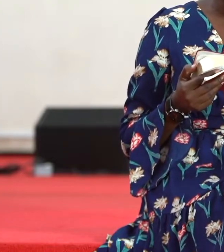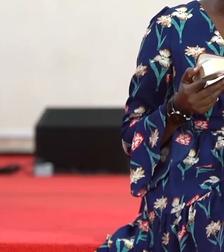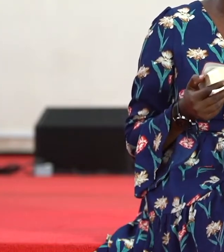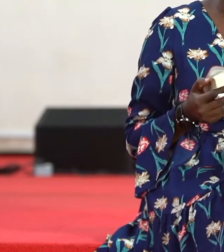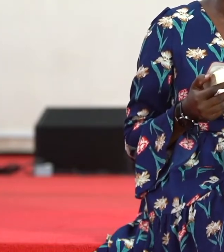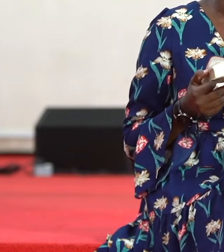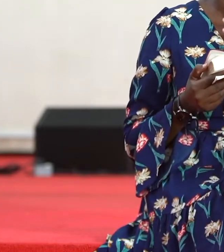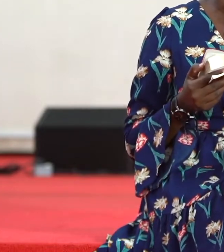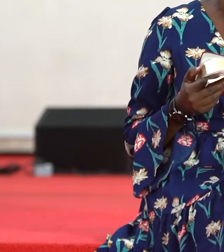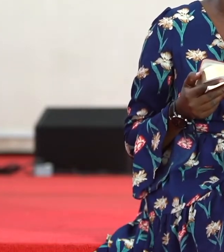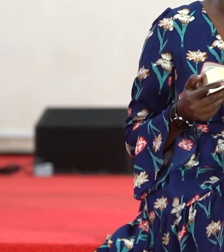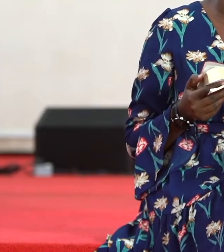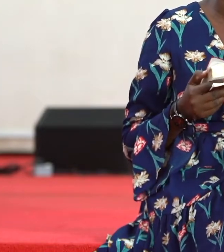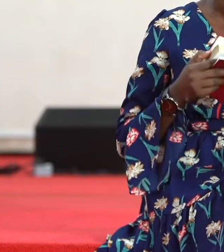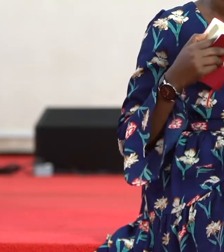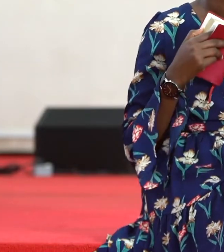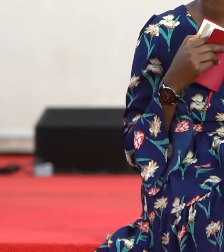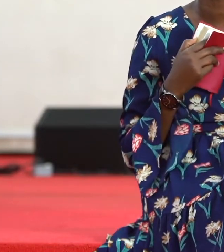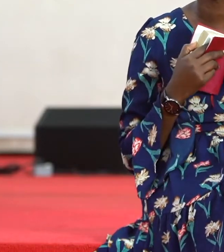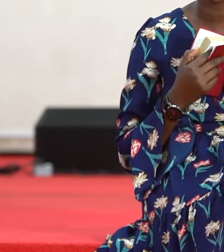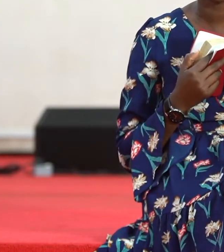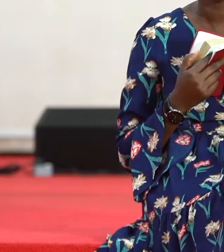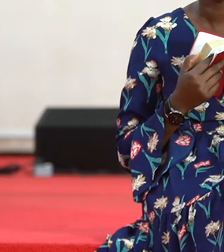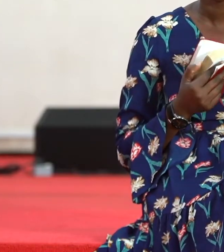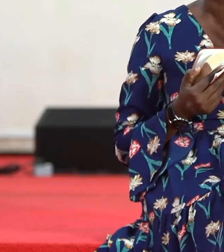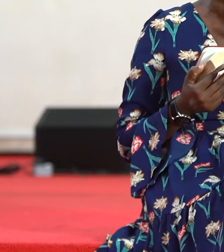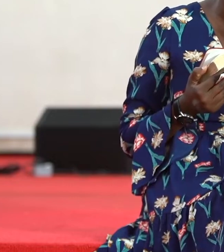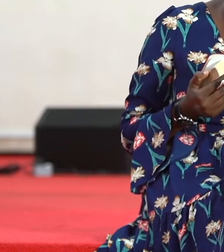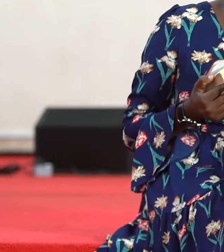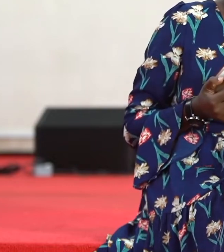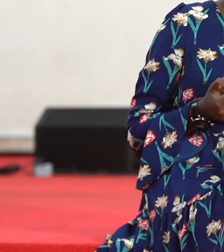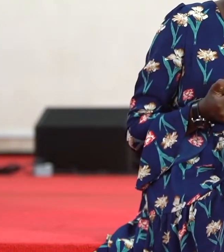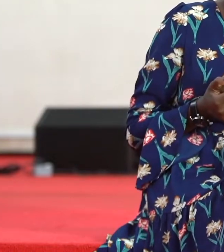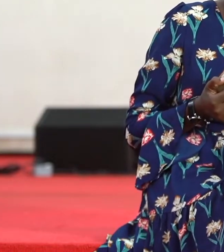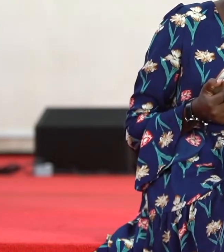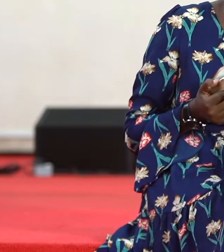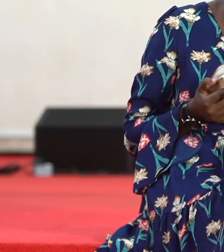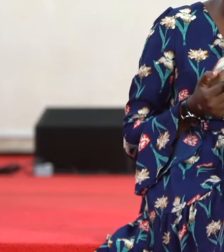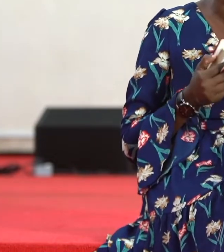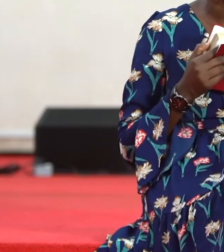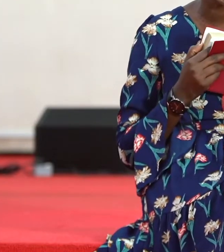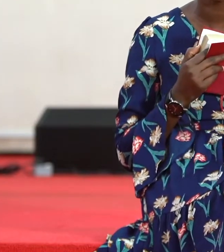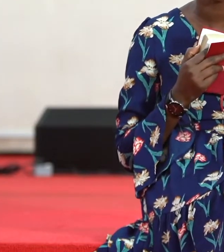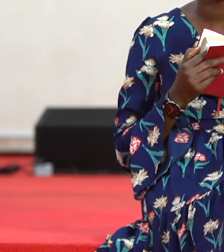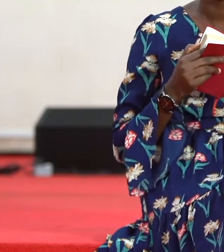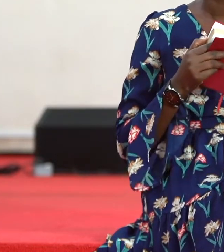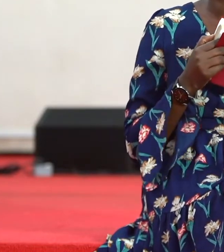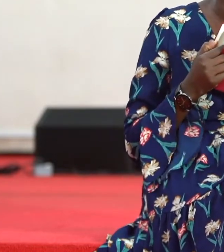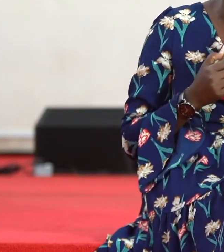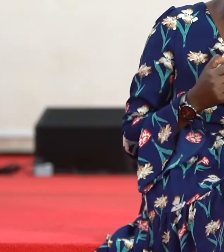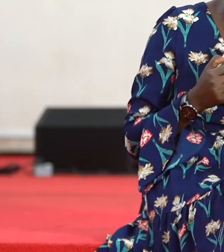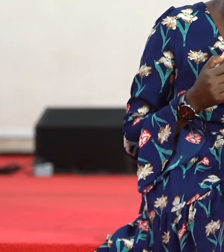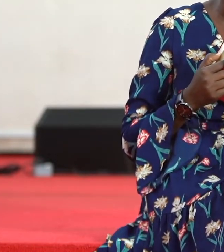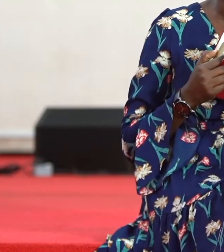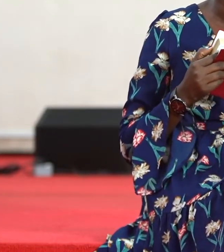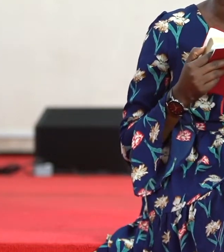in the book of John that the Holy Spirit is our comforter. Right when we need a friend to encourage us, to talk